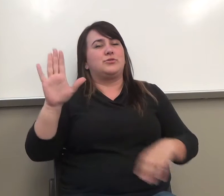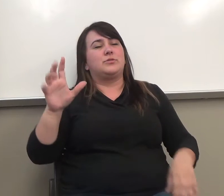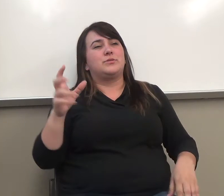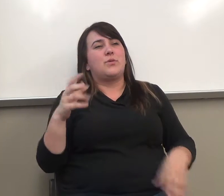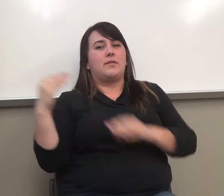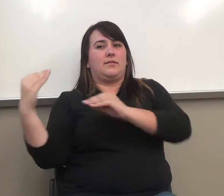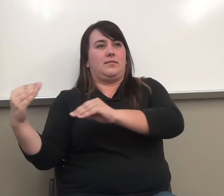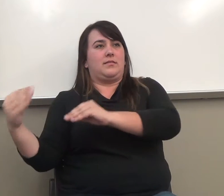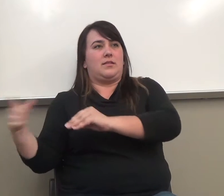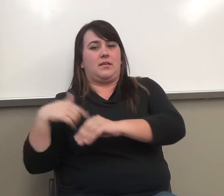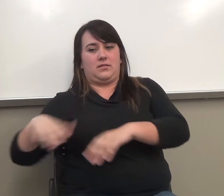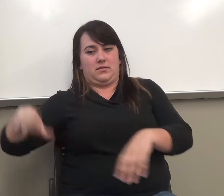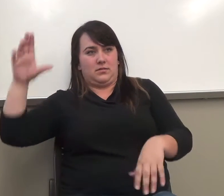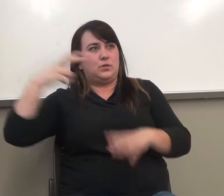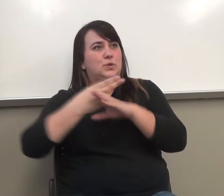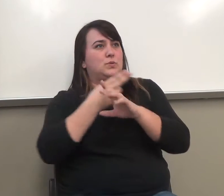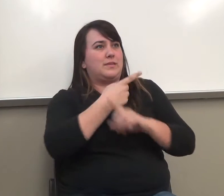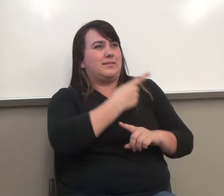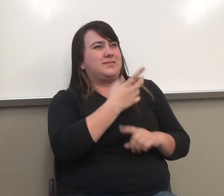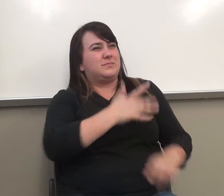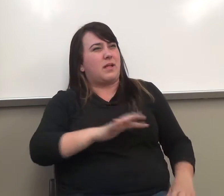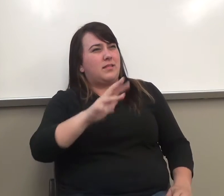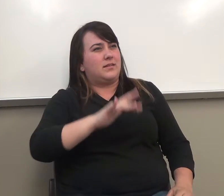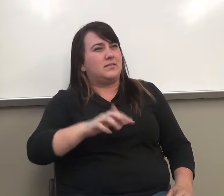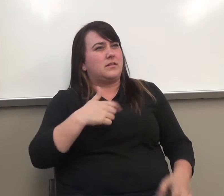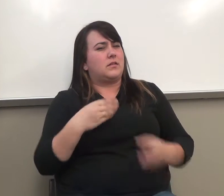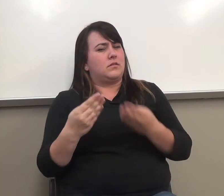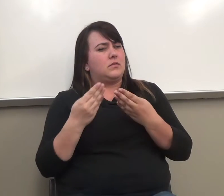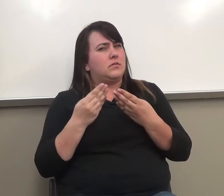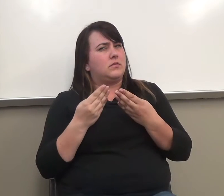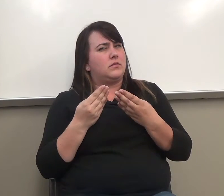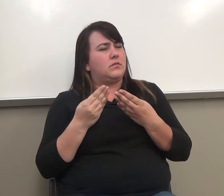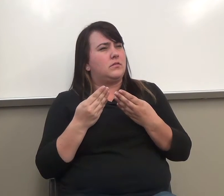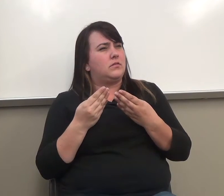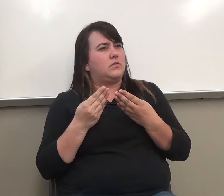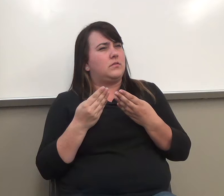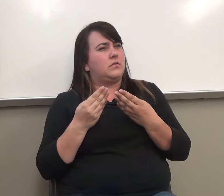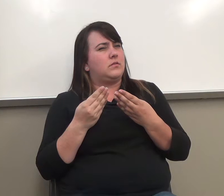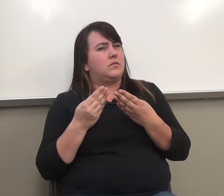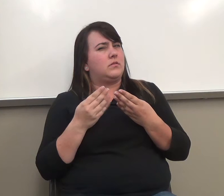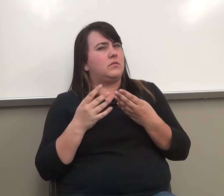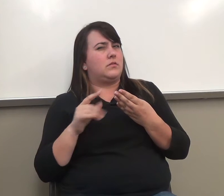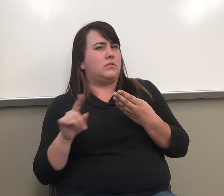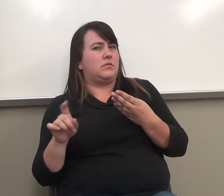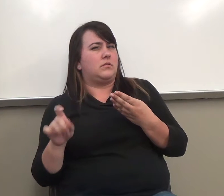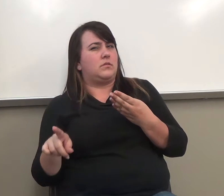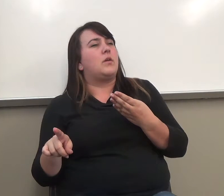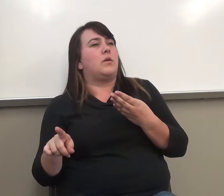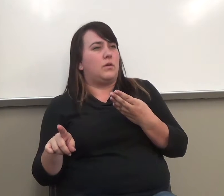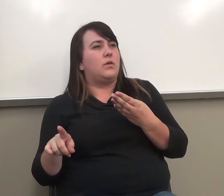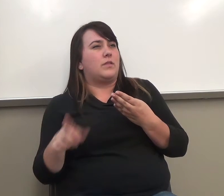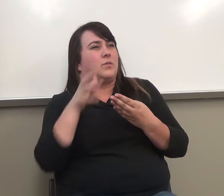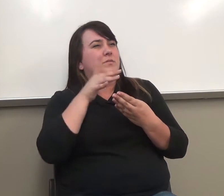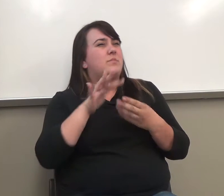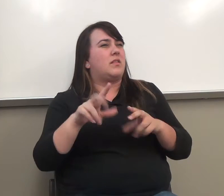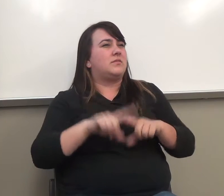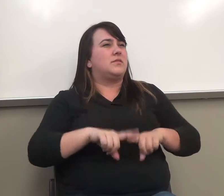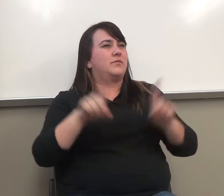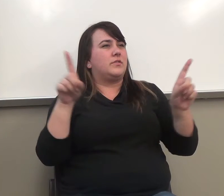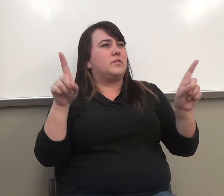teach British English. Because I have had some students come up from there, and they're spelling things like this. Okay? So